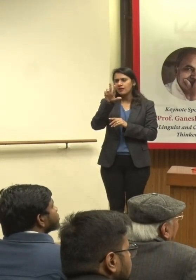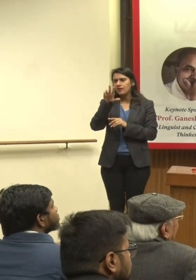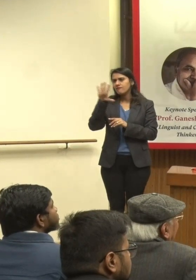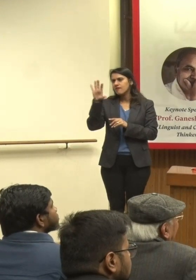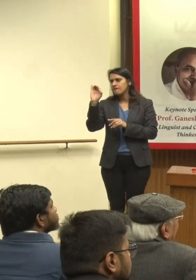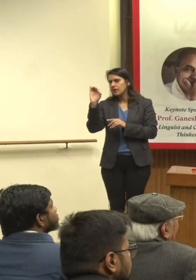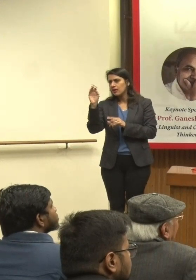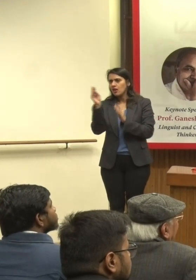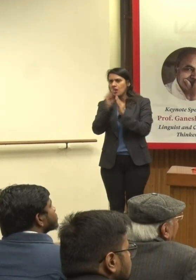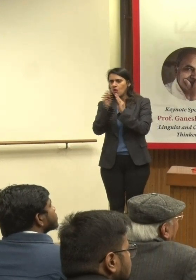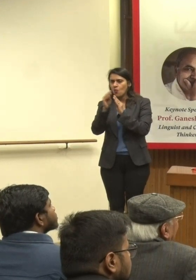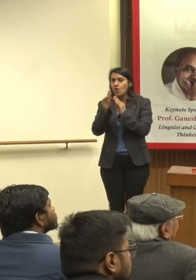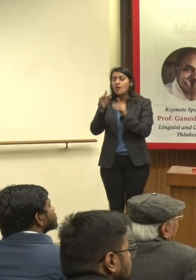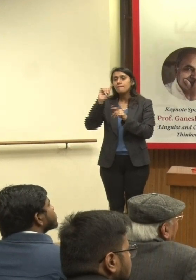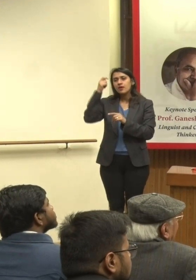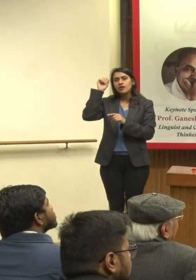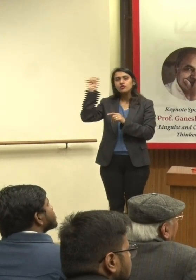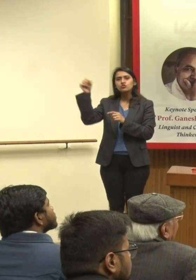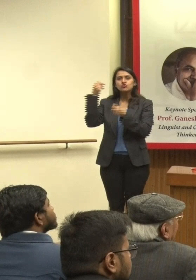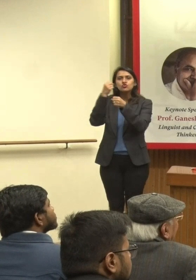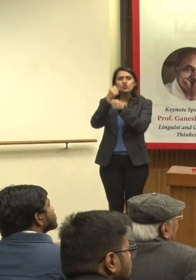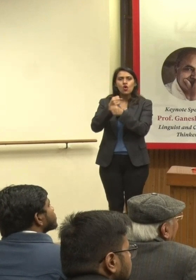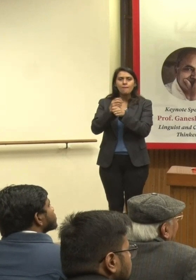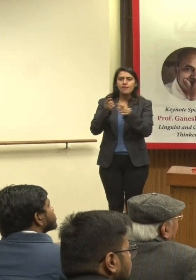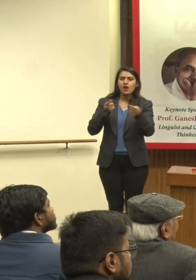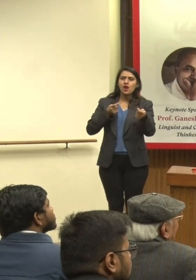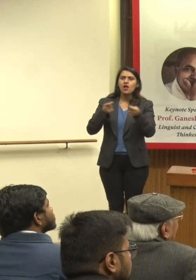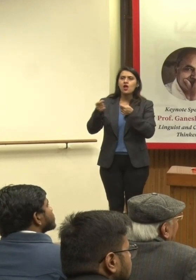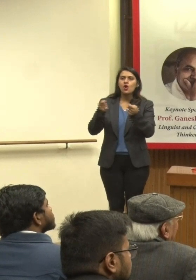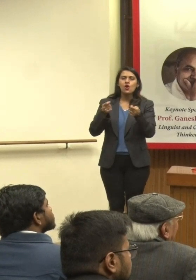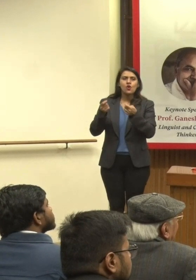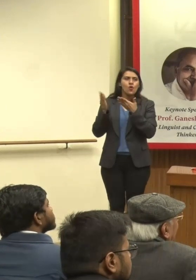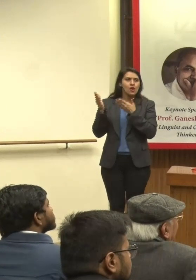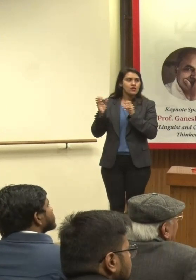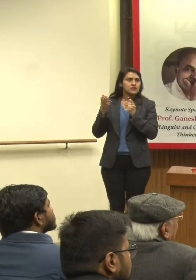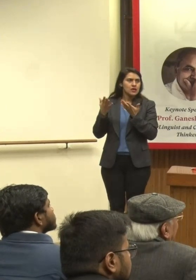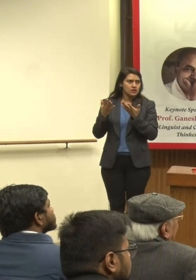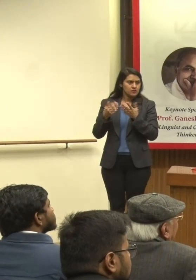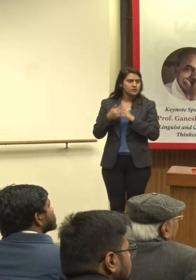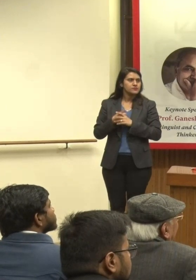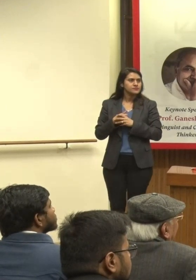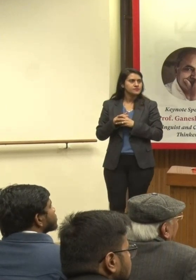the British government took over the control from the company.